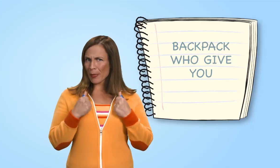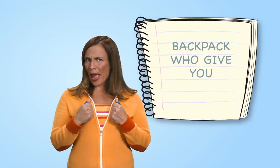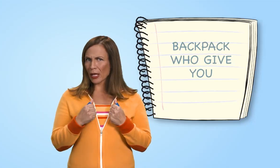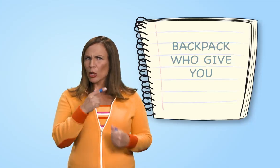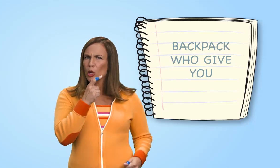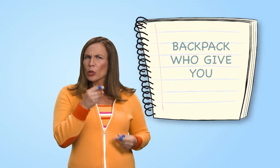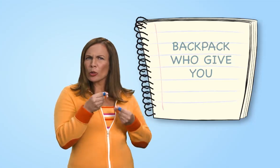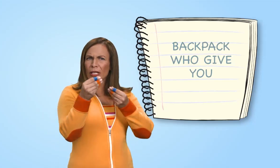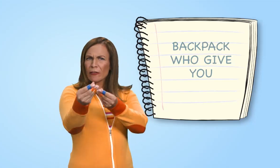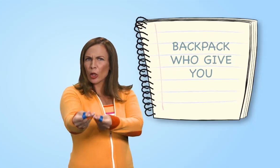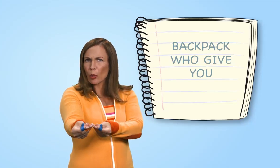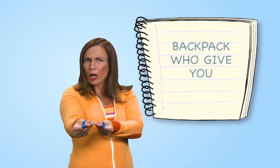Backpack. Who give you?